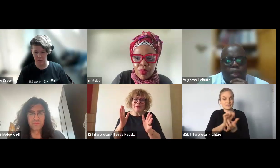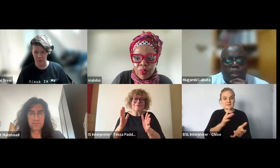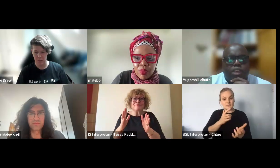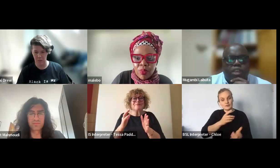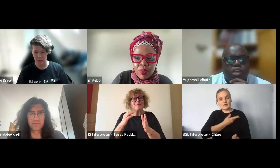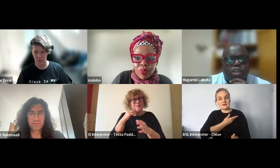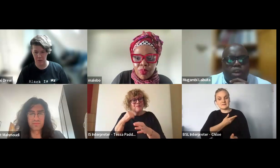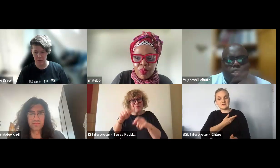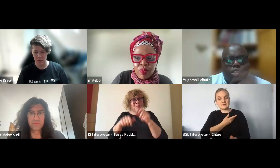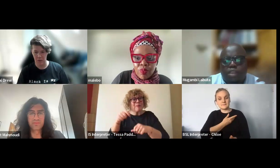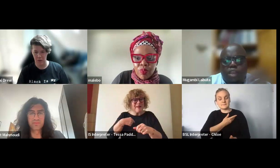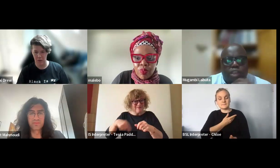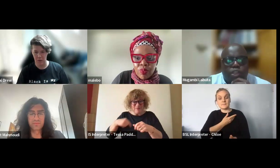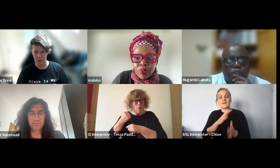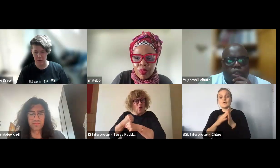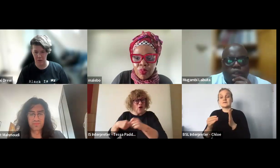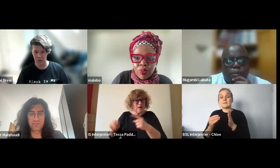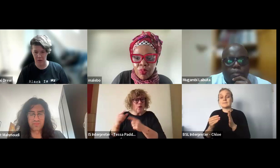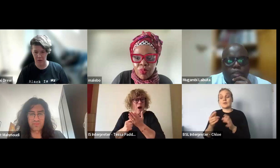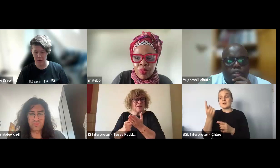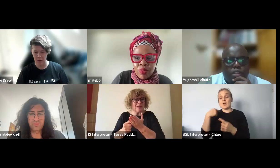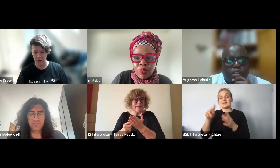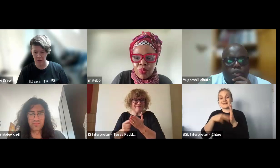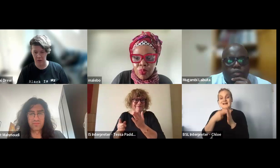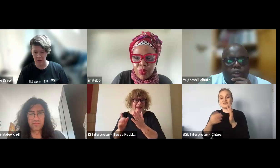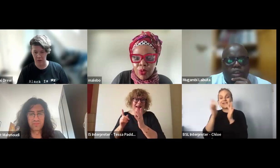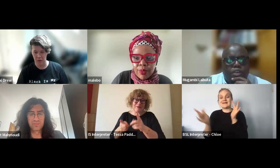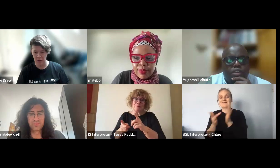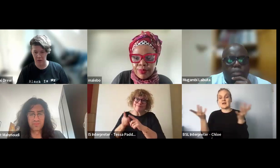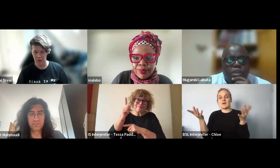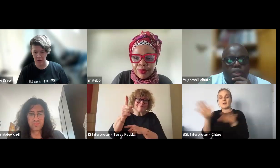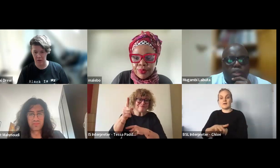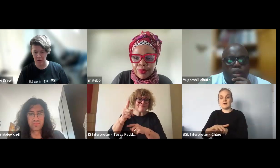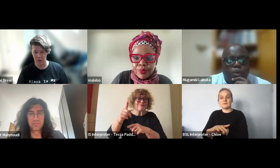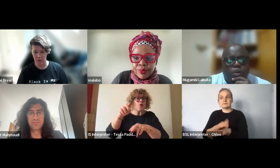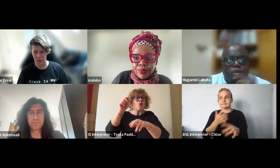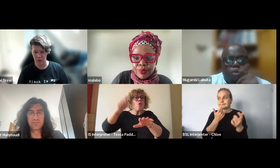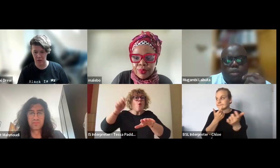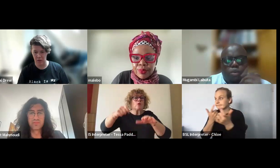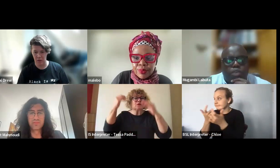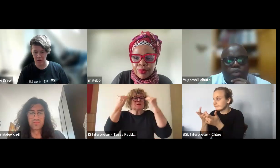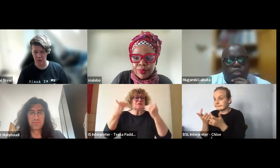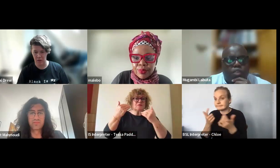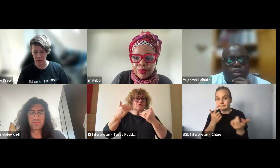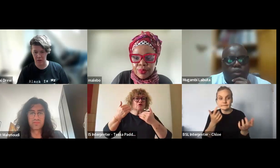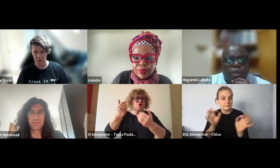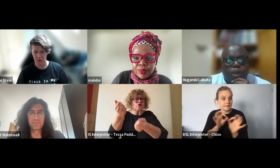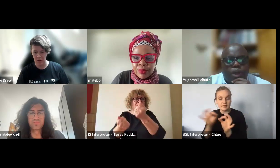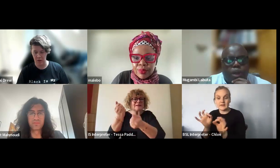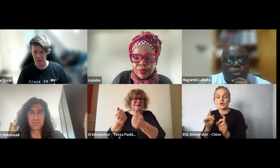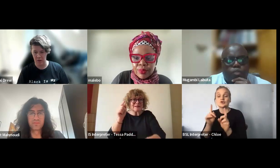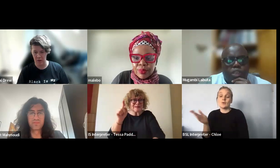was the internet shutdown during the last election, they felt that they could not find any effective remedies within the local courts, so they went to the East